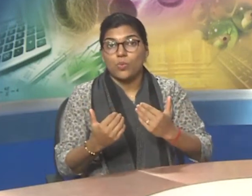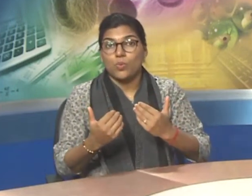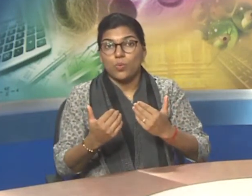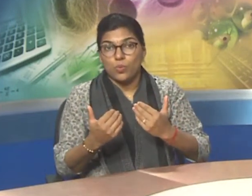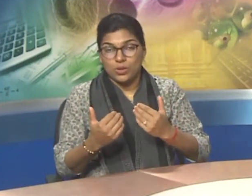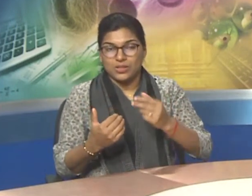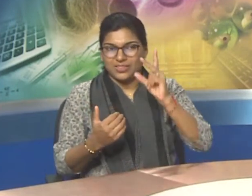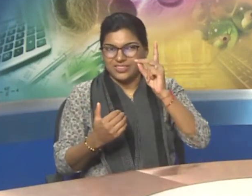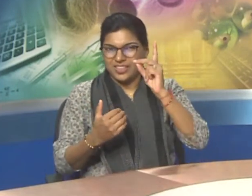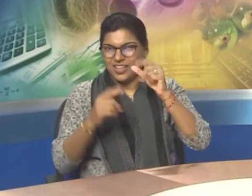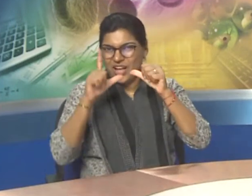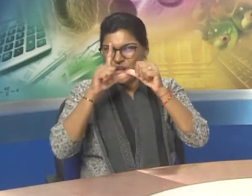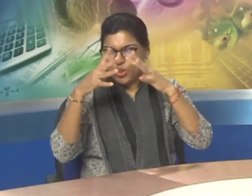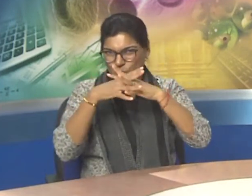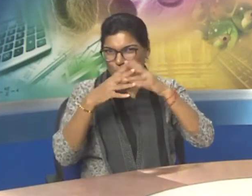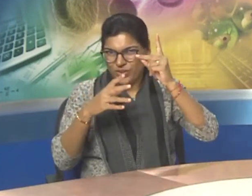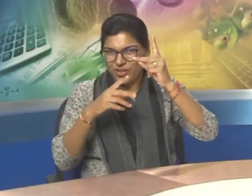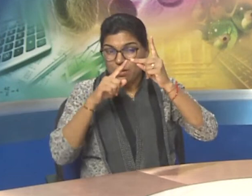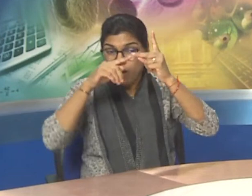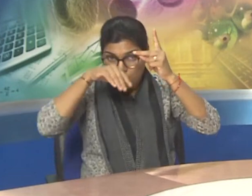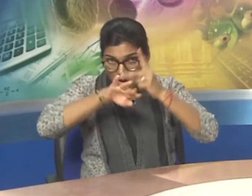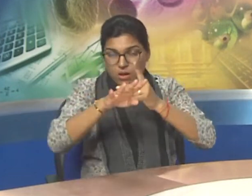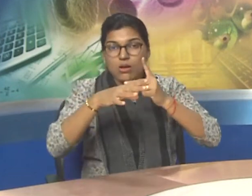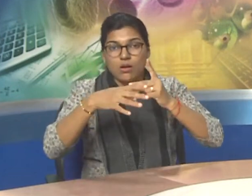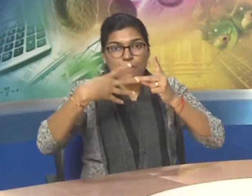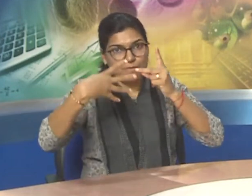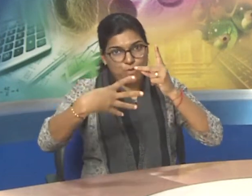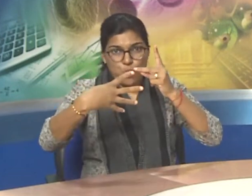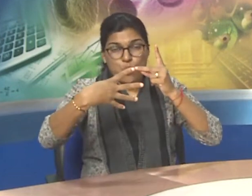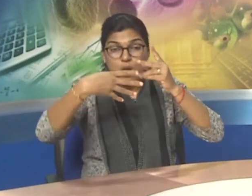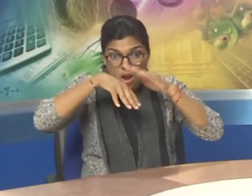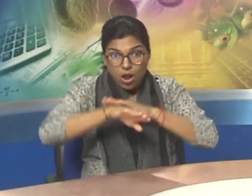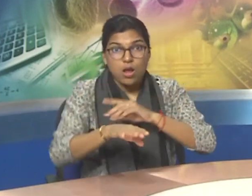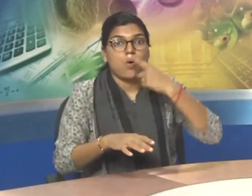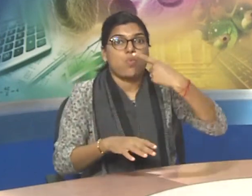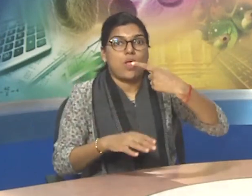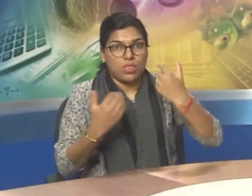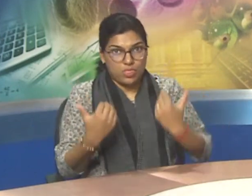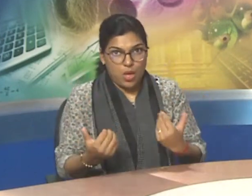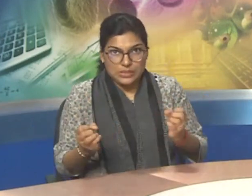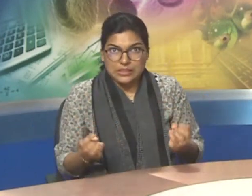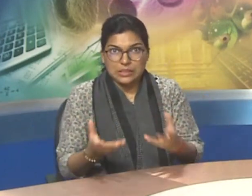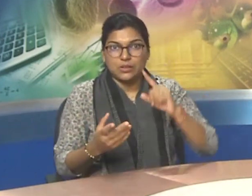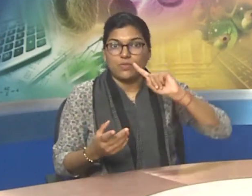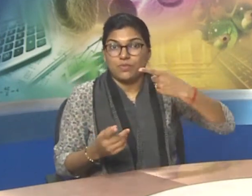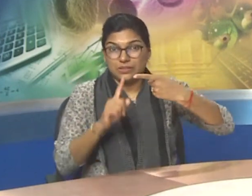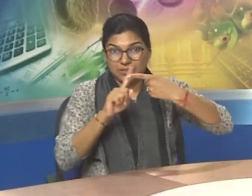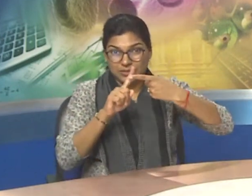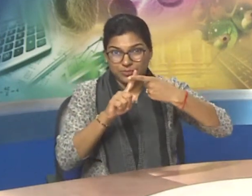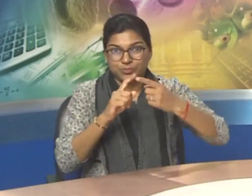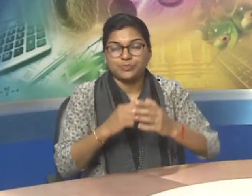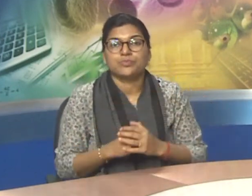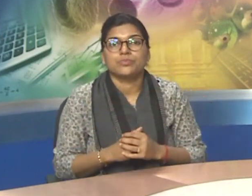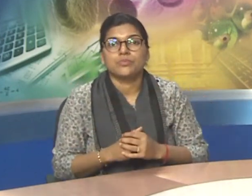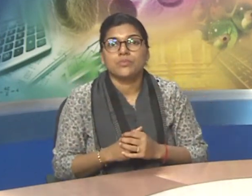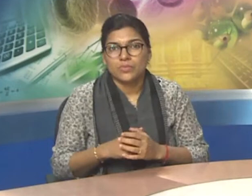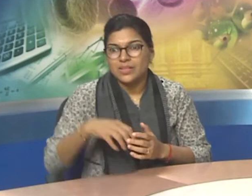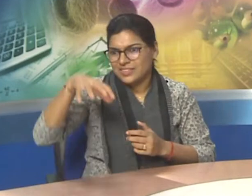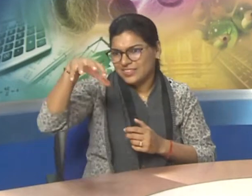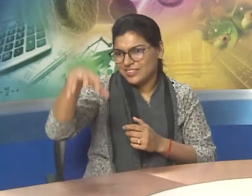So let us now understand all these 4 points in detail. Implications of the second law. So let us understand the